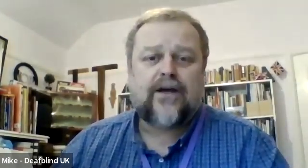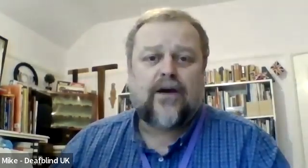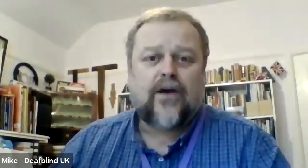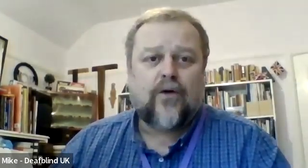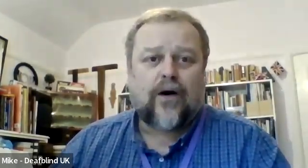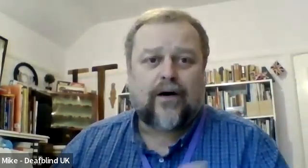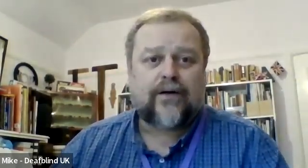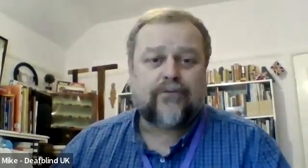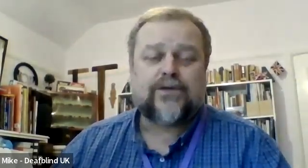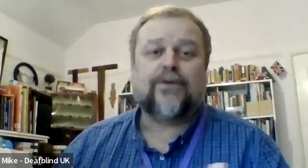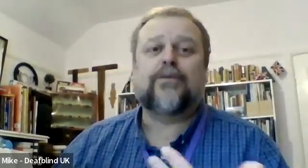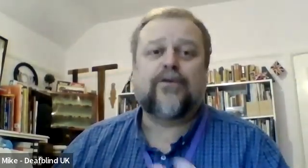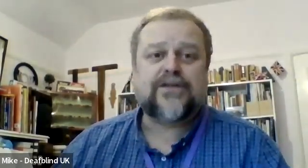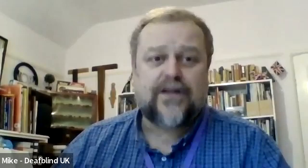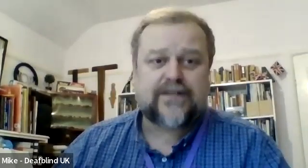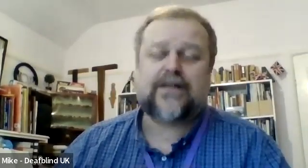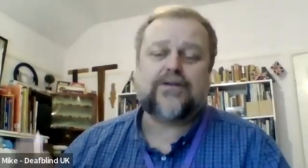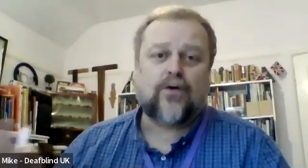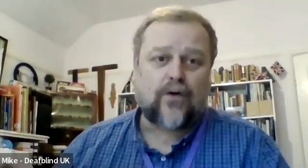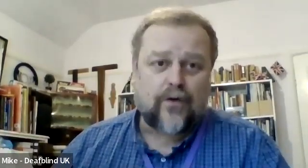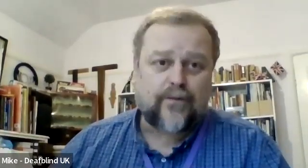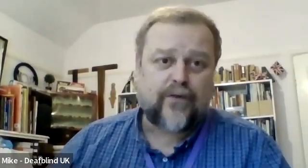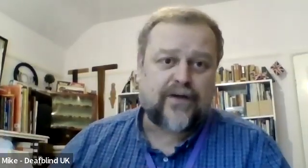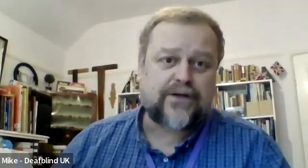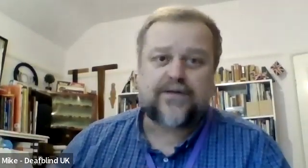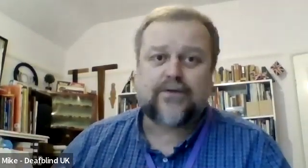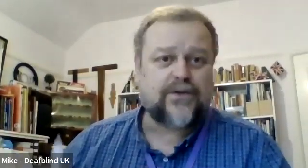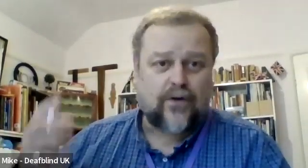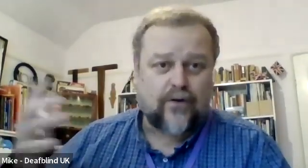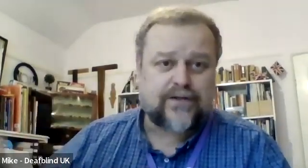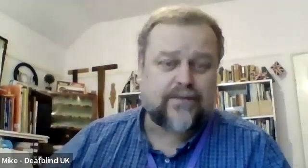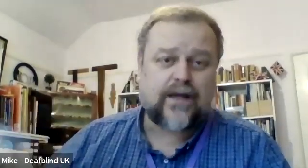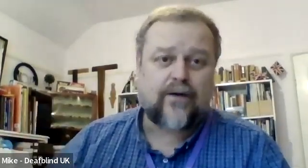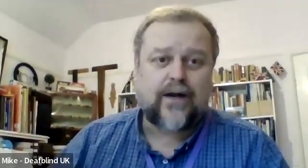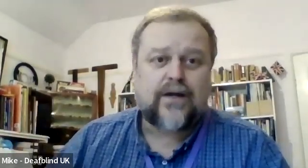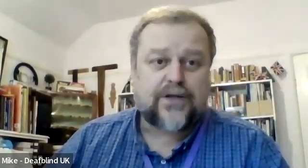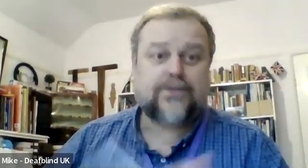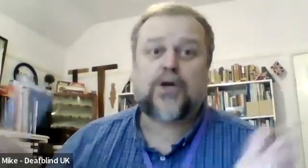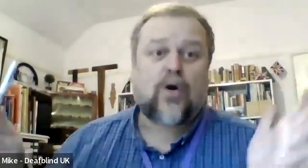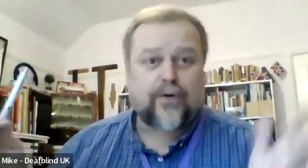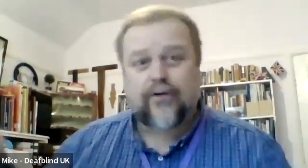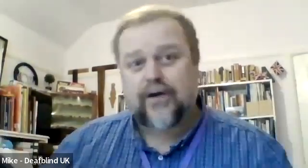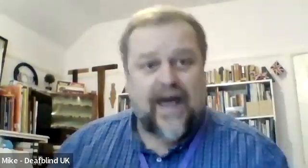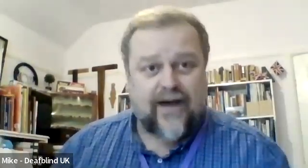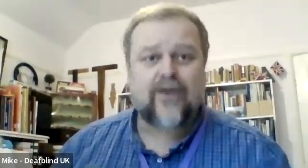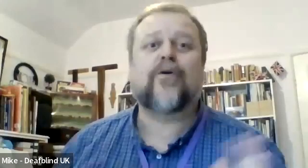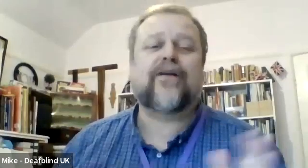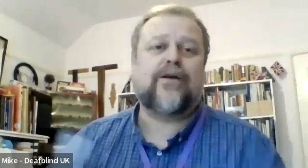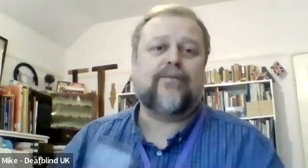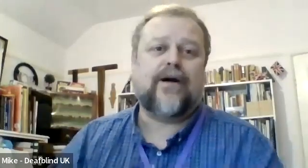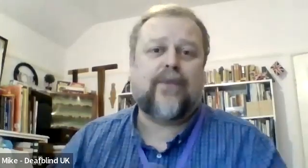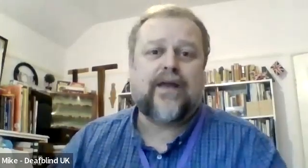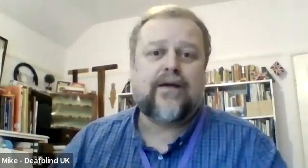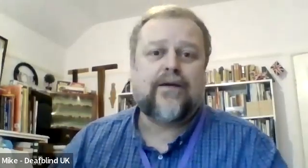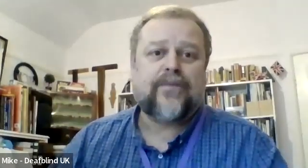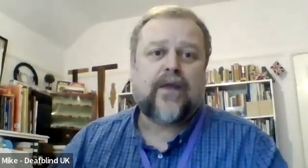today who are responsible for services or provision of some sort, or you know, a shop or a care home or whatever